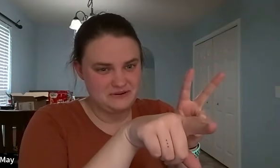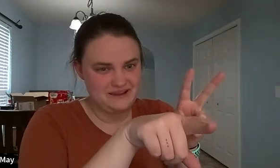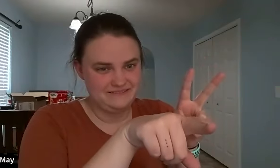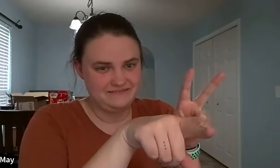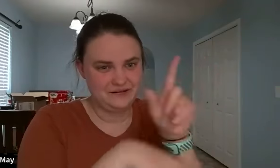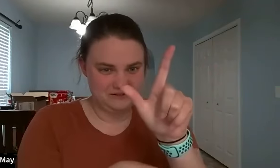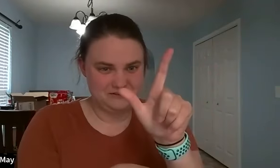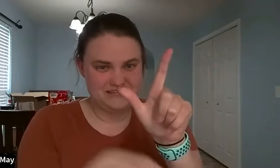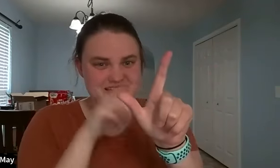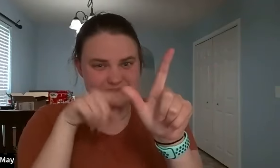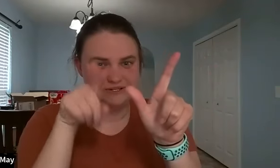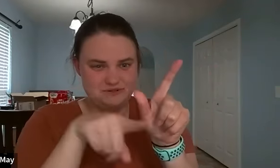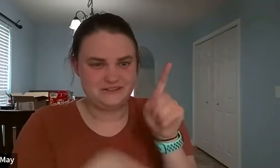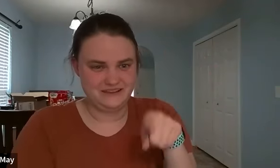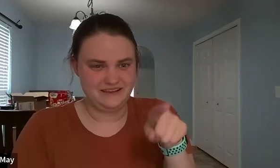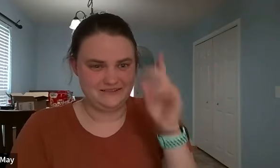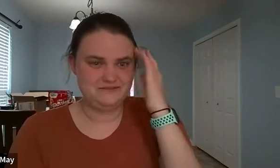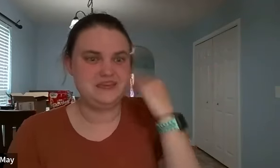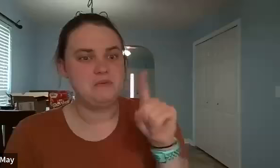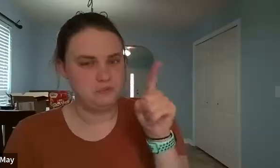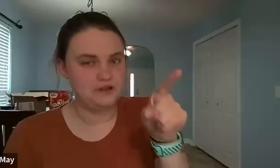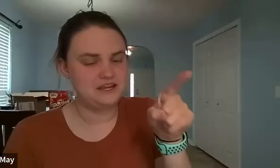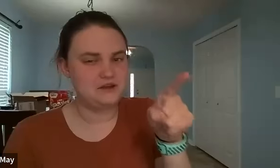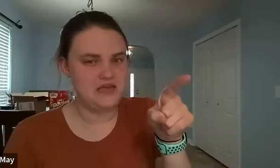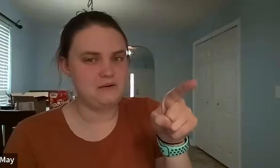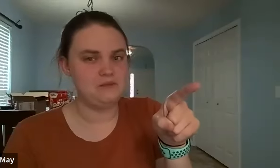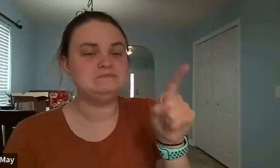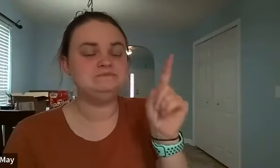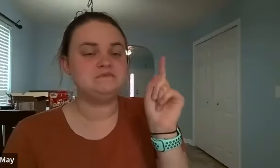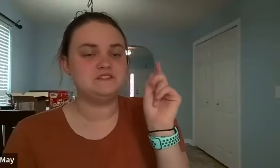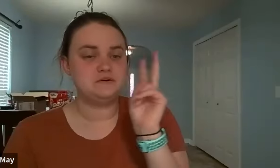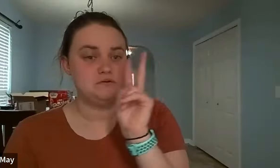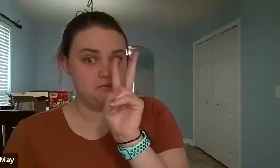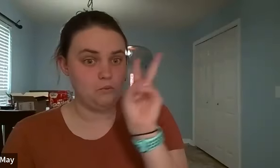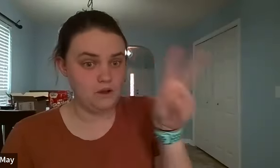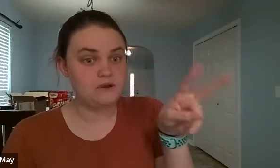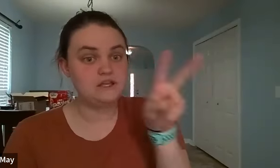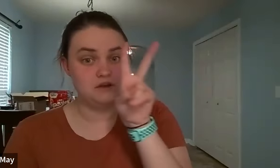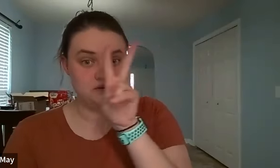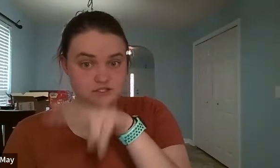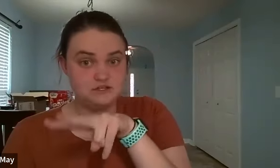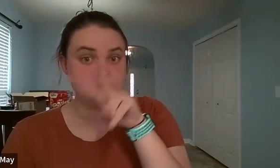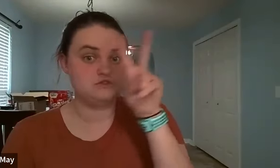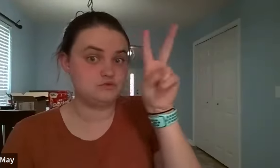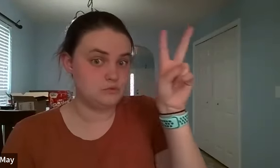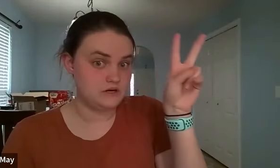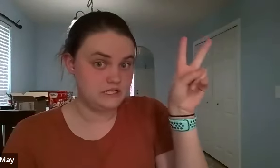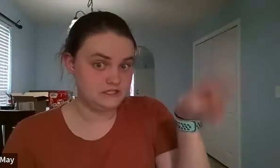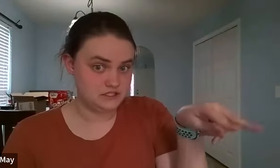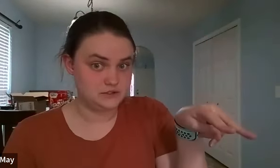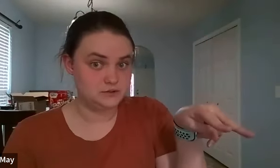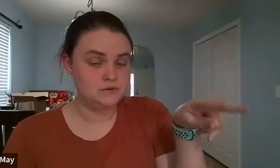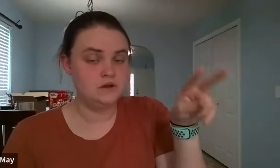way. When you do this, I know which one you're thinking of. Yeah, we're gonna go to that one. So one way you go is you can go 22